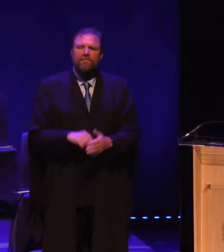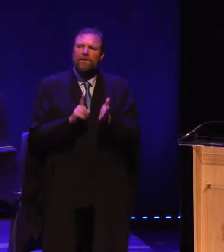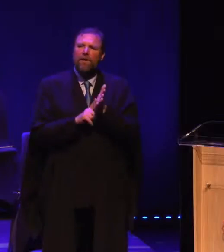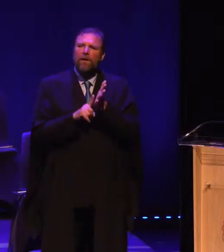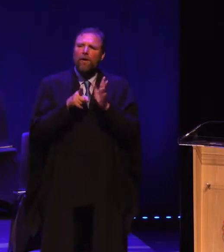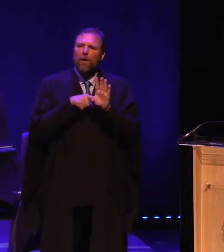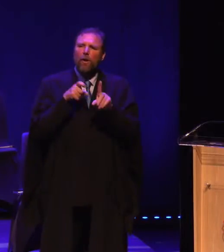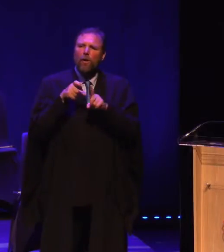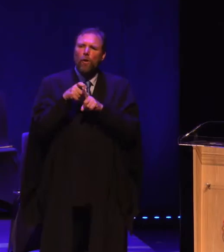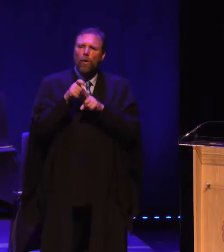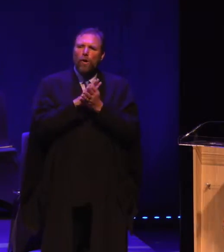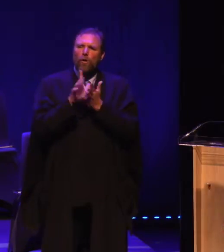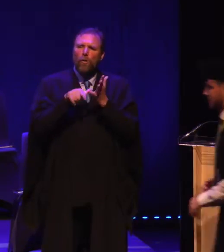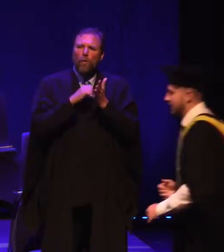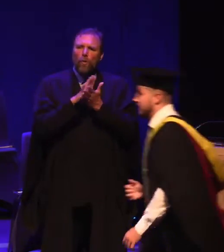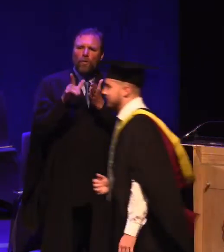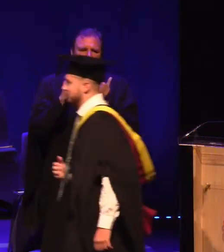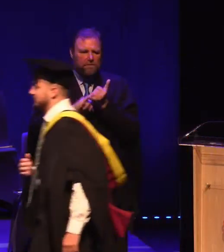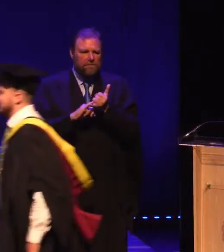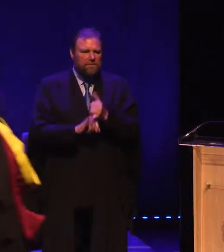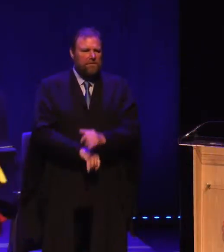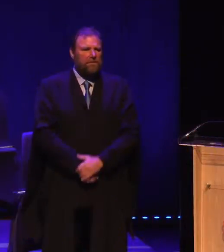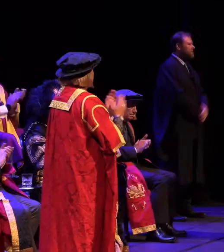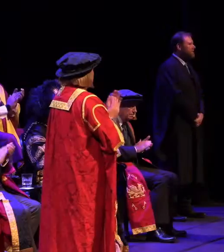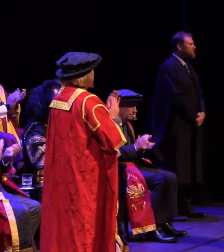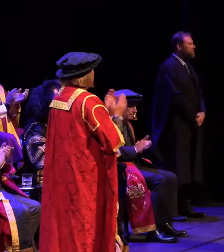Lloyd Hughes.